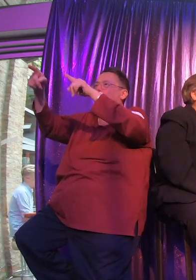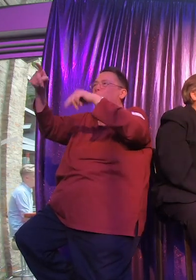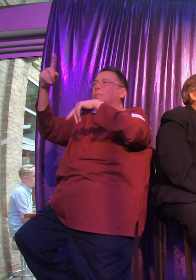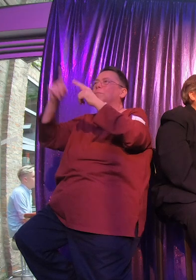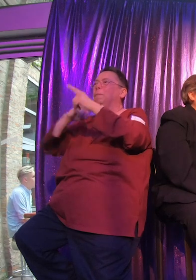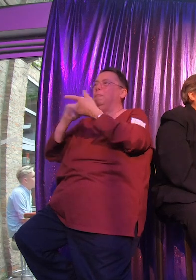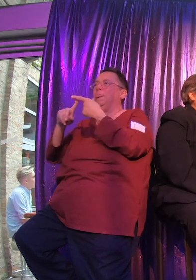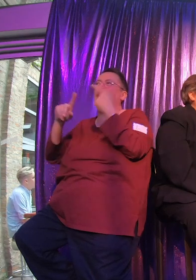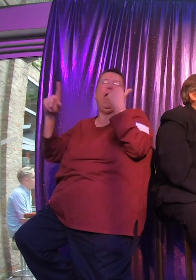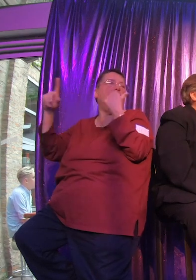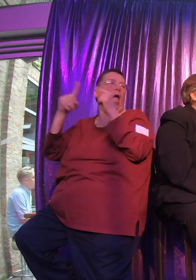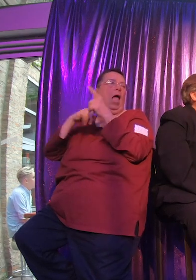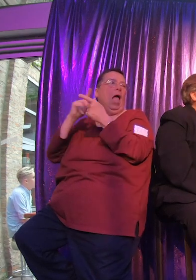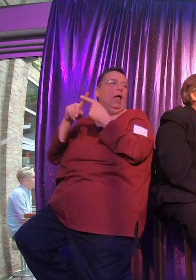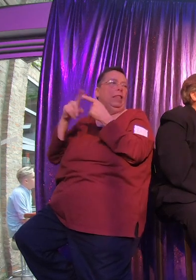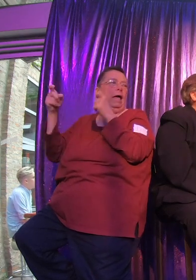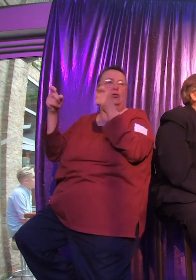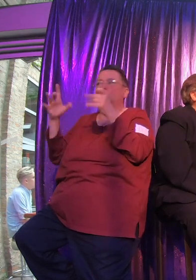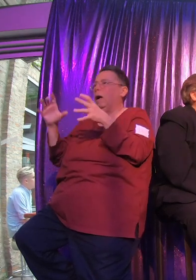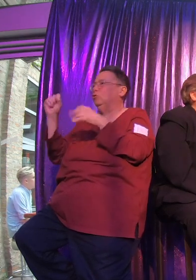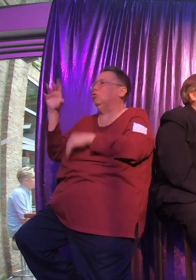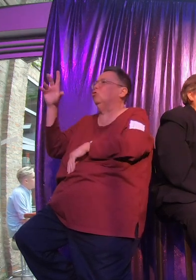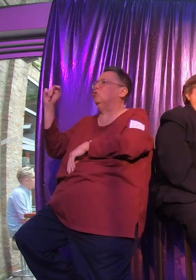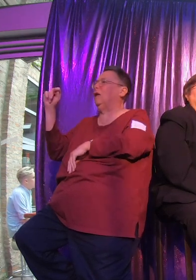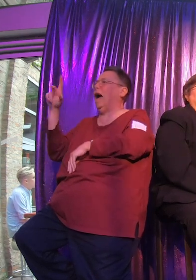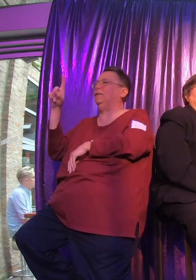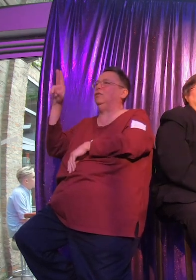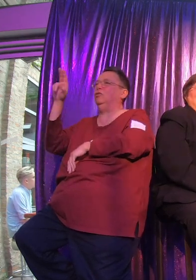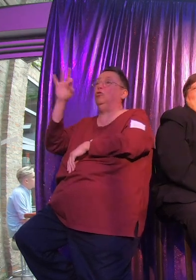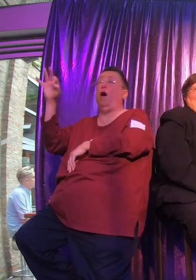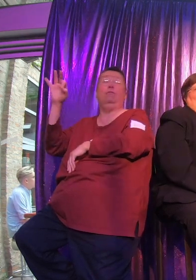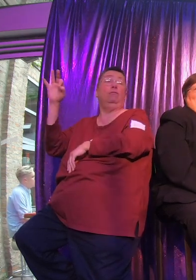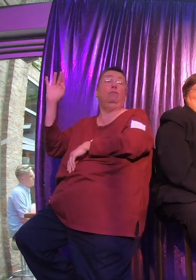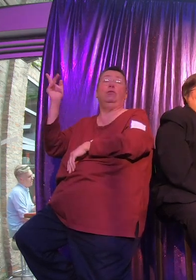and social media director Scott Duff,